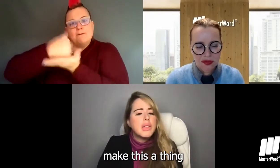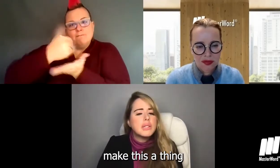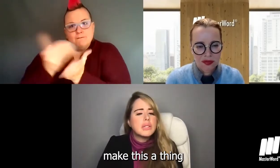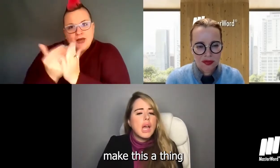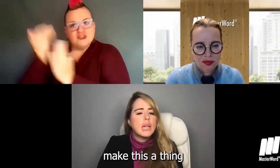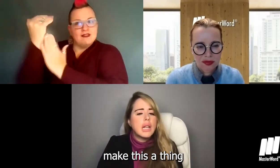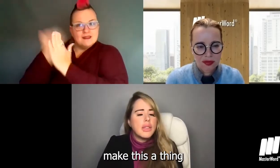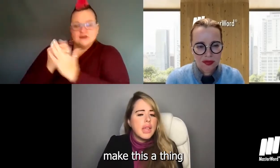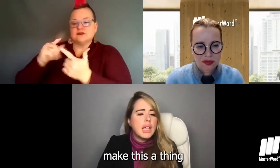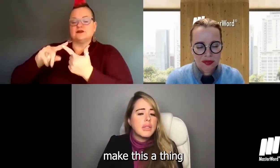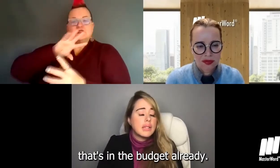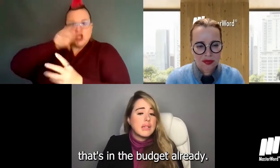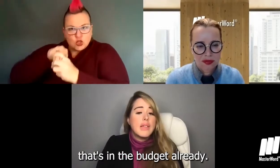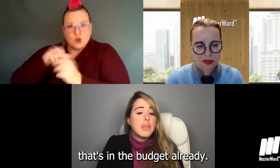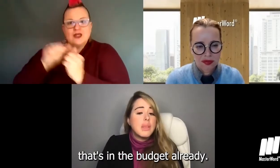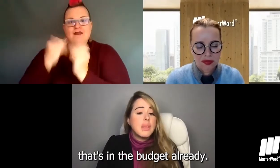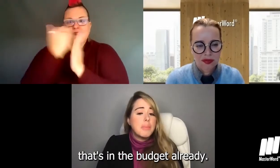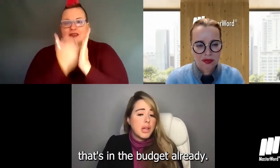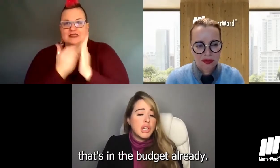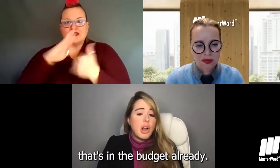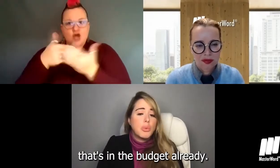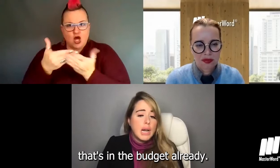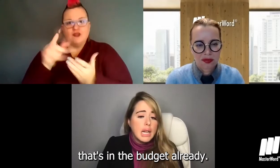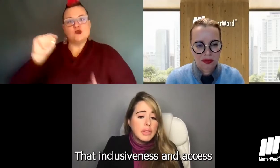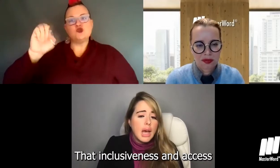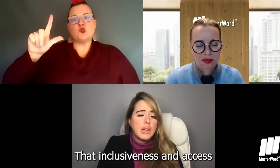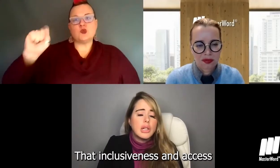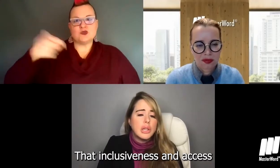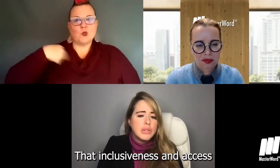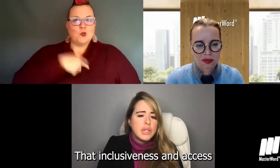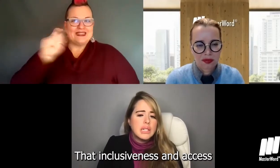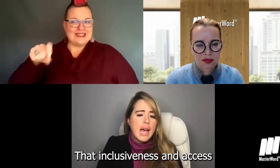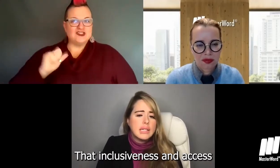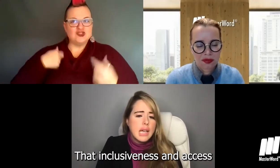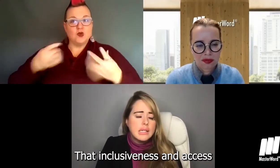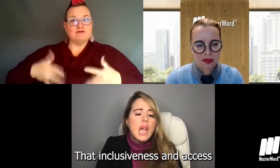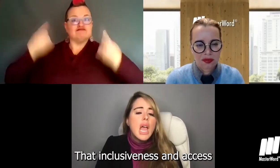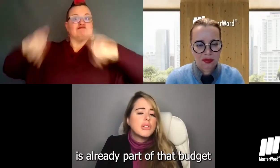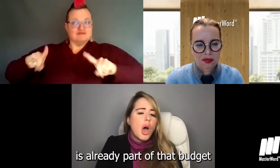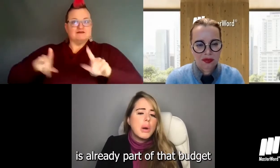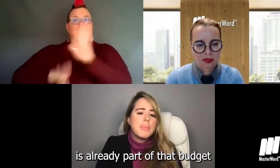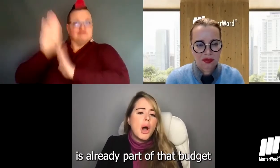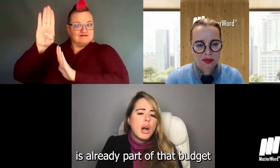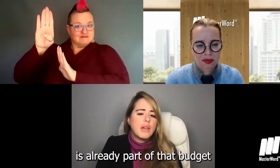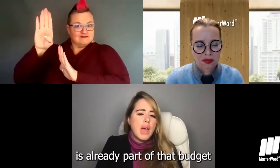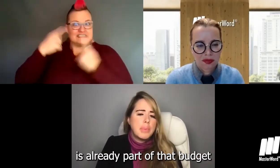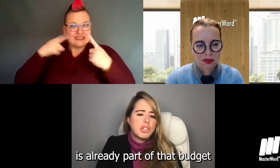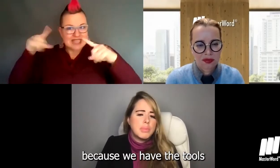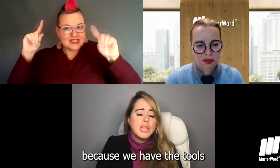this a thing that's in budget already that inclusiveness and access is already part of that budget because